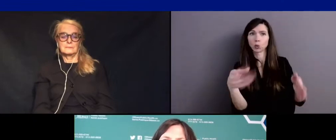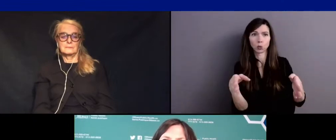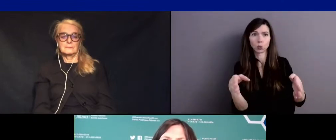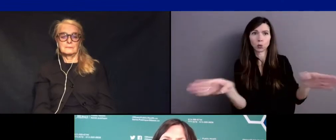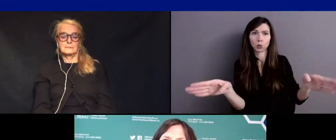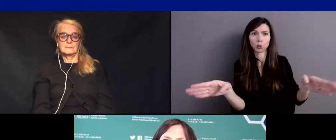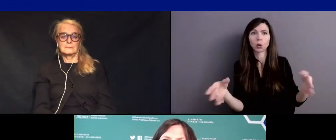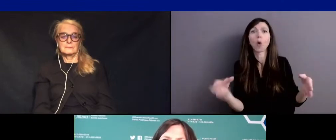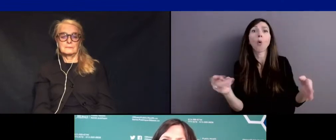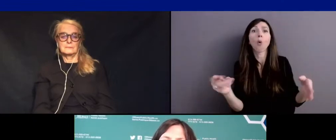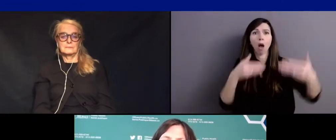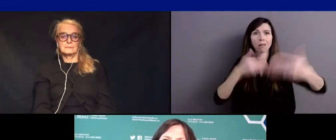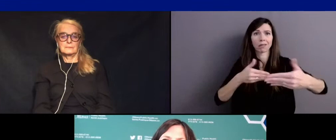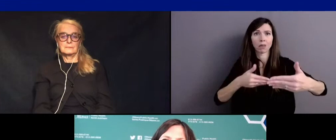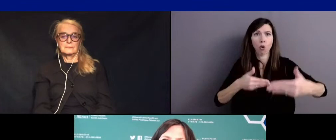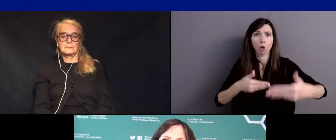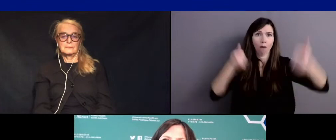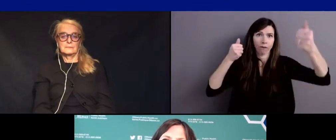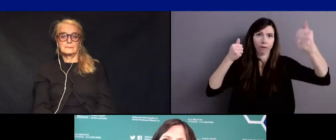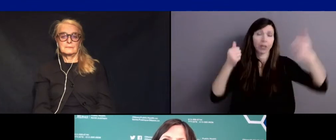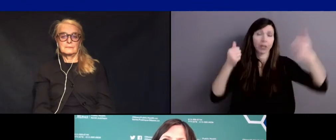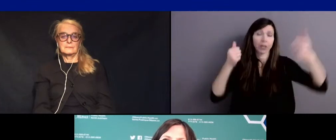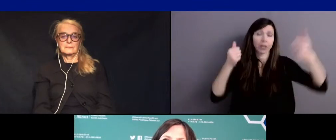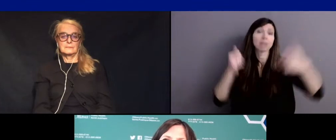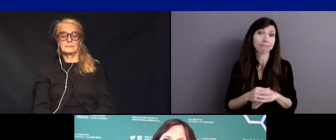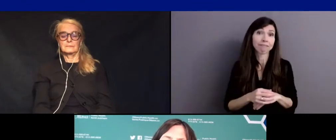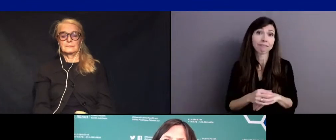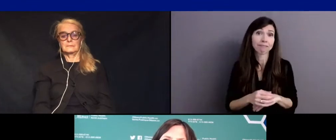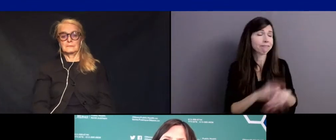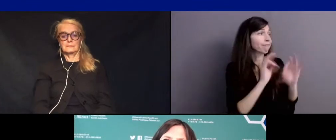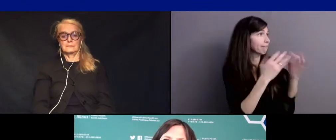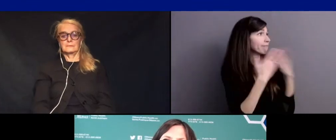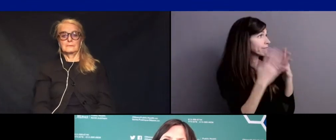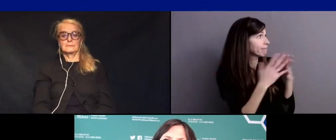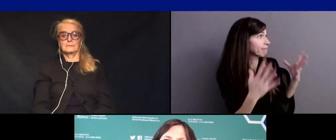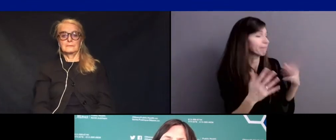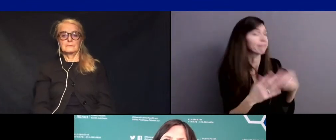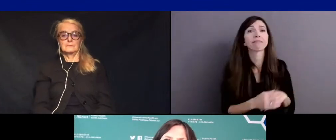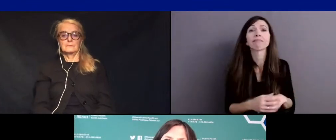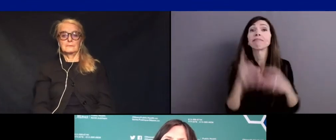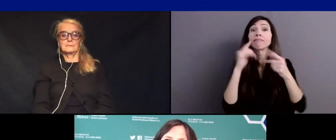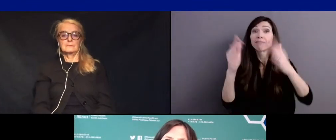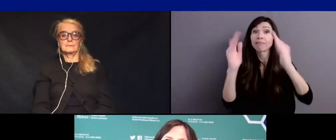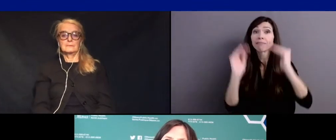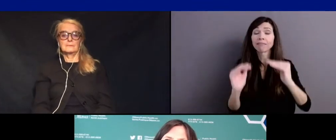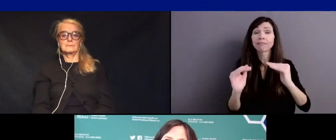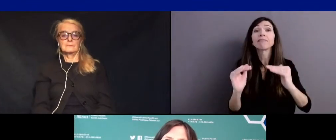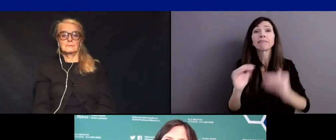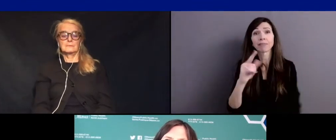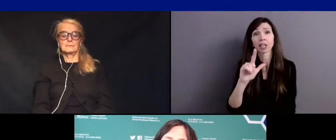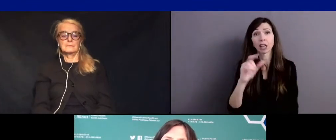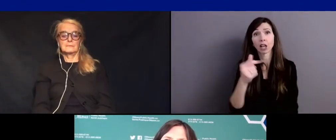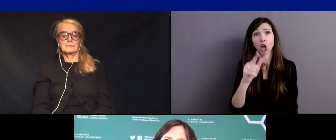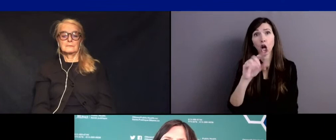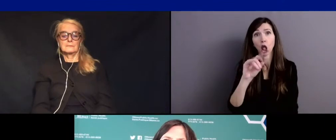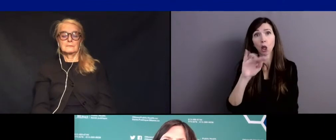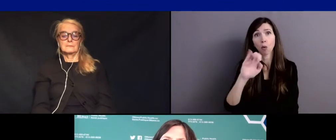right, thank you very much. Thank you. The next question will be from Global News, Craig Lord. Please go